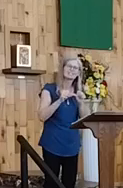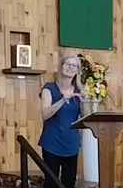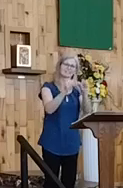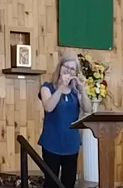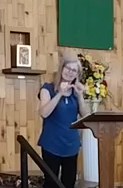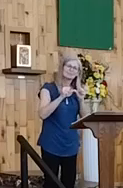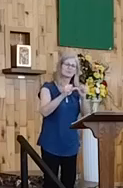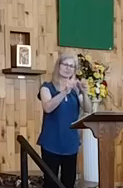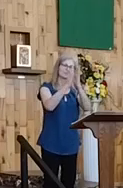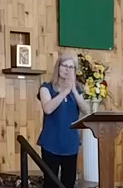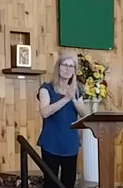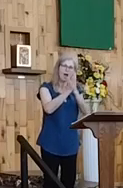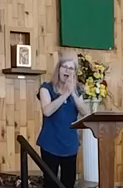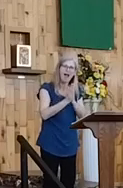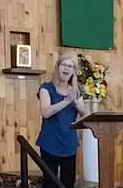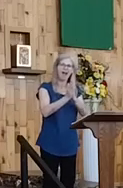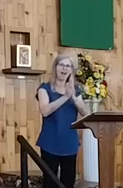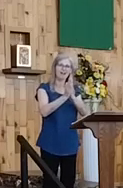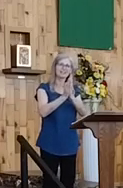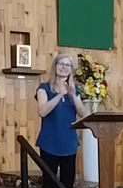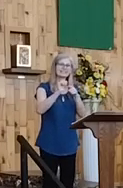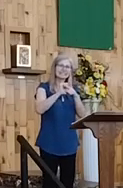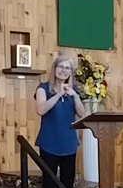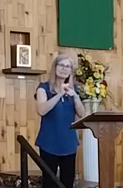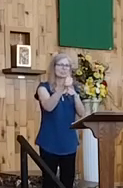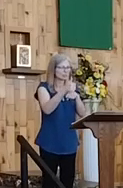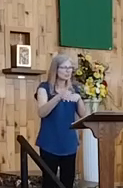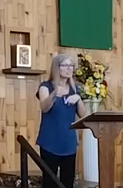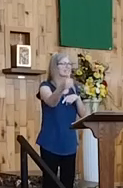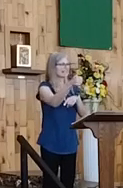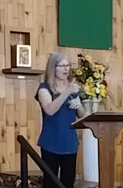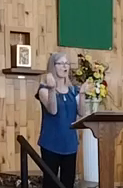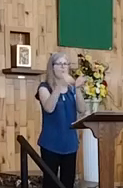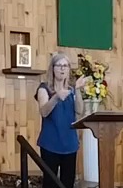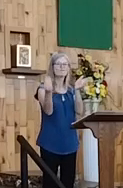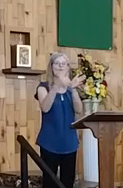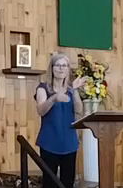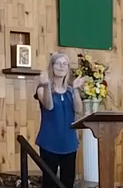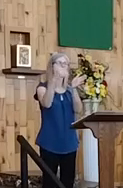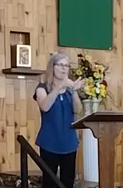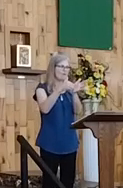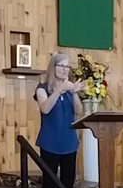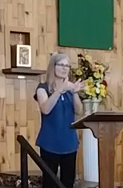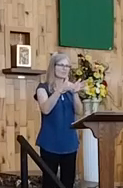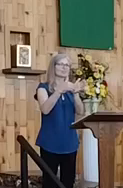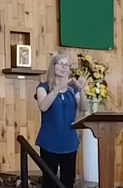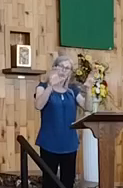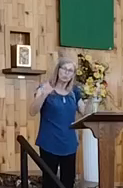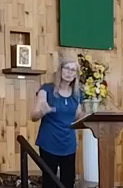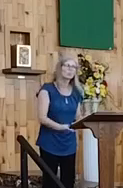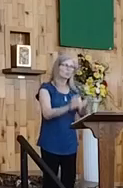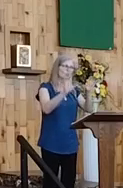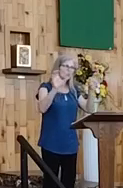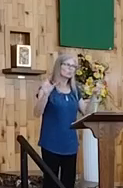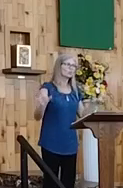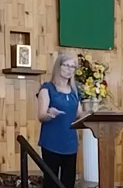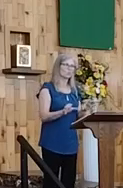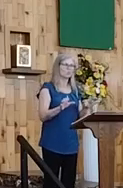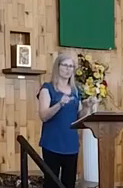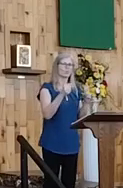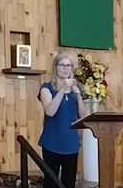prayer, about disciplining ourselves to over and over and over again be doers of